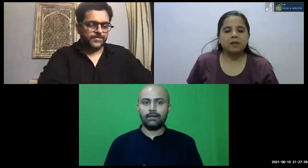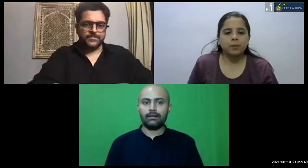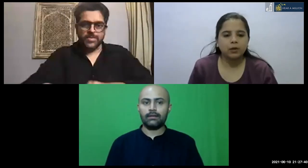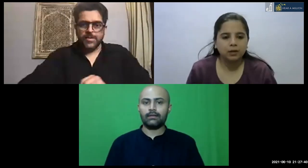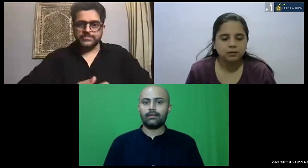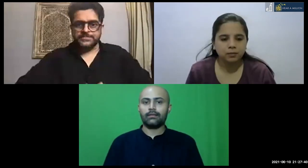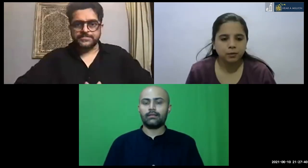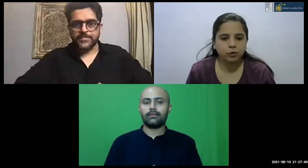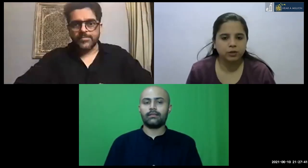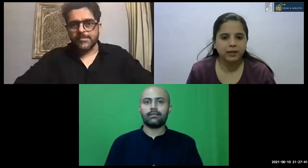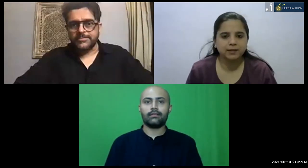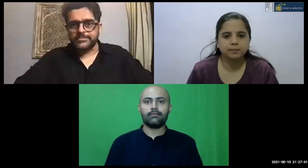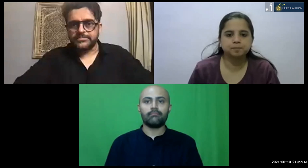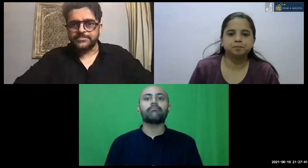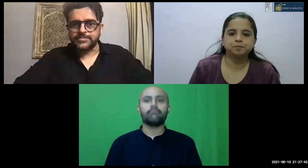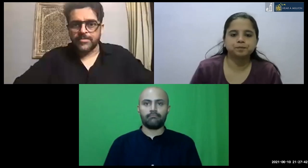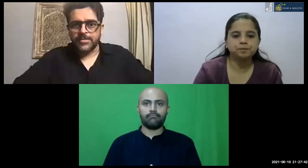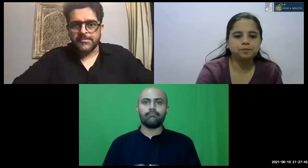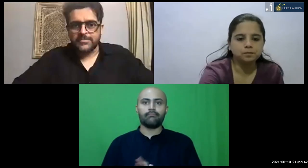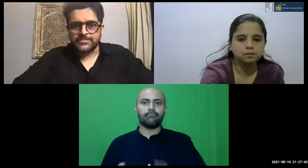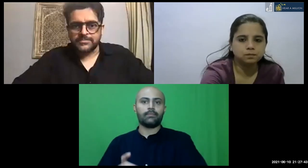Can we have a poll question, please?